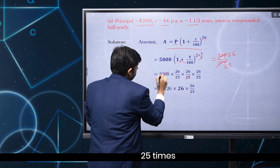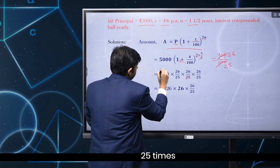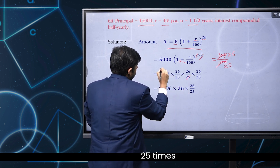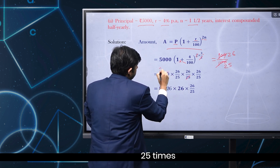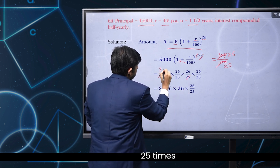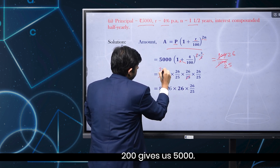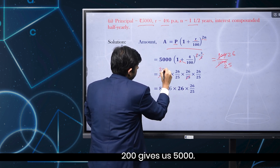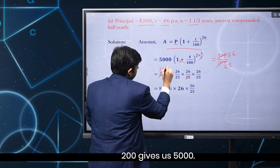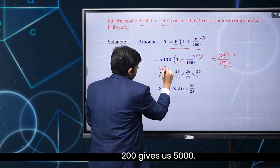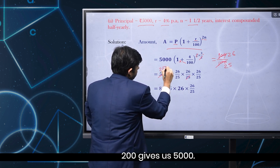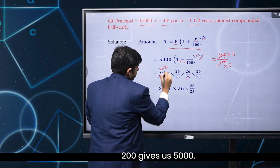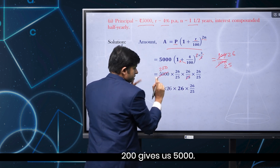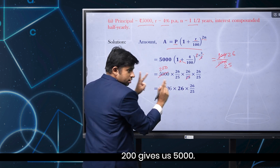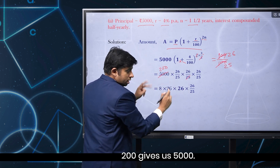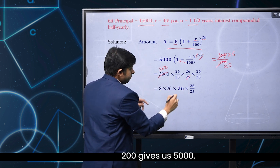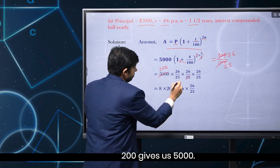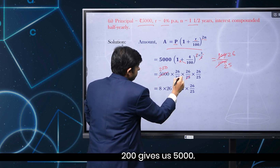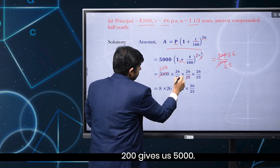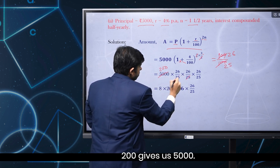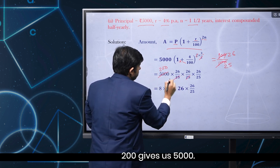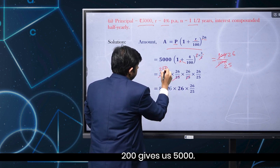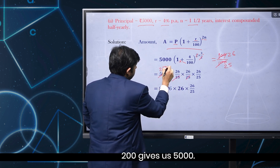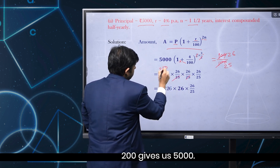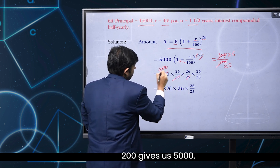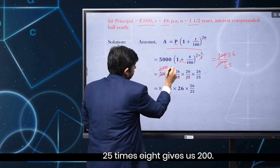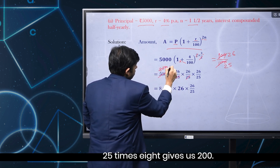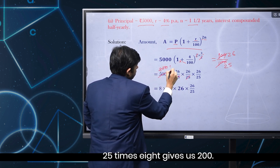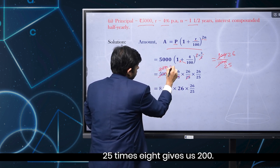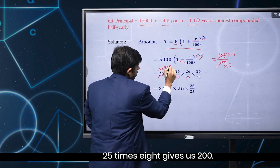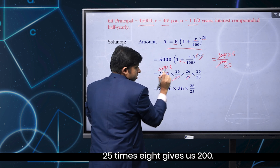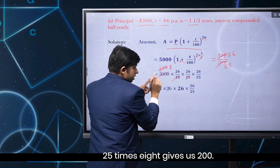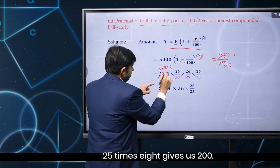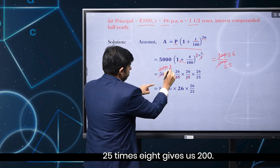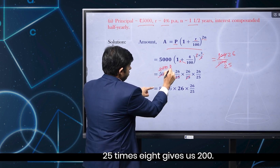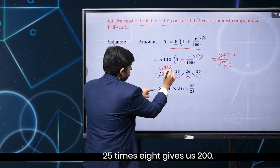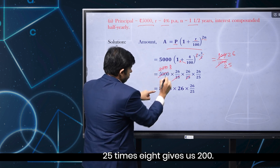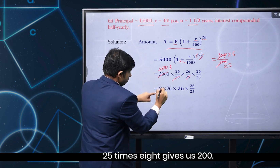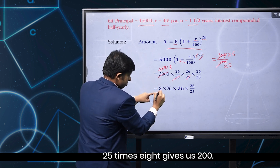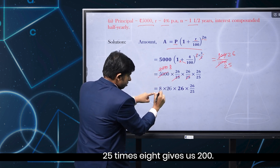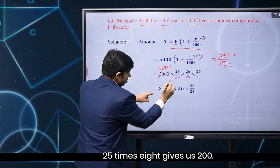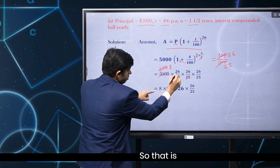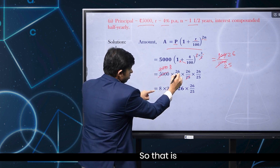25 times 200 gives us 5,000. 25 times 8 gives us 200. So that